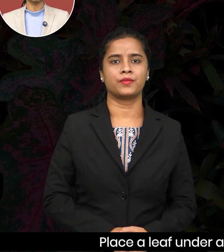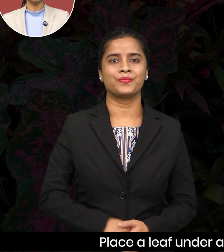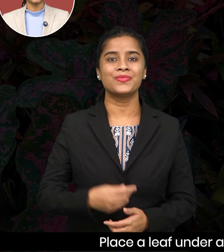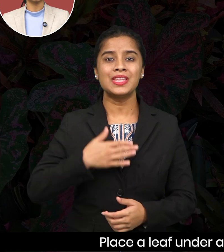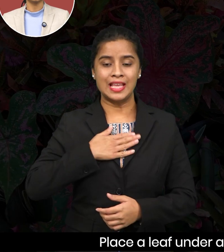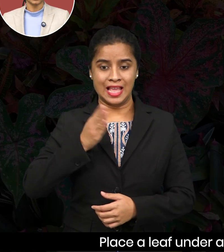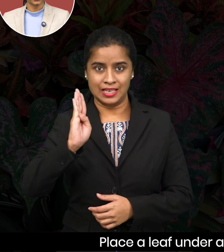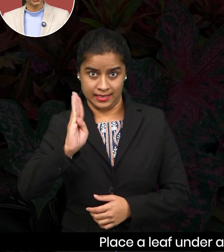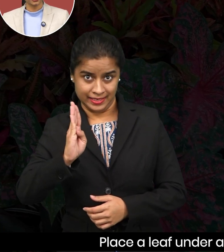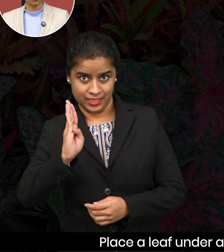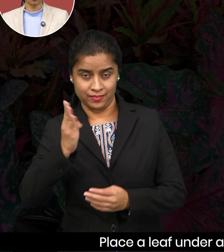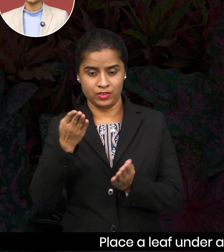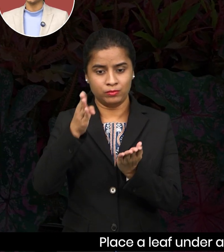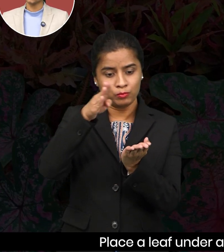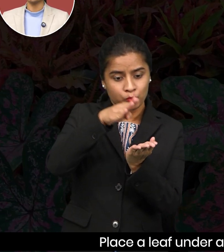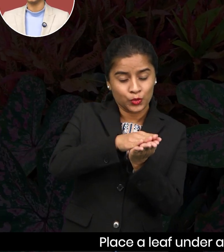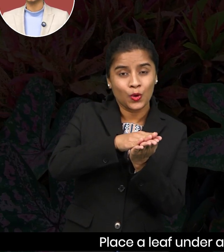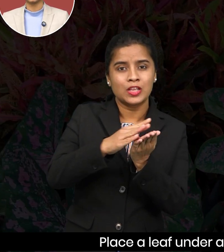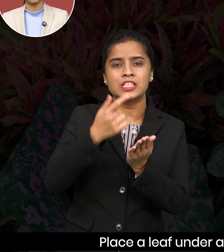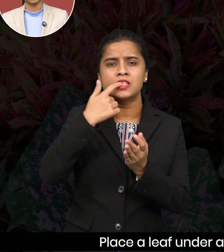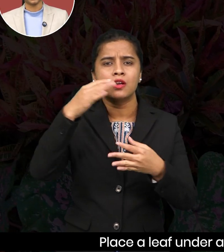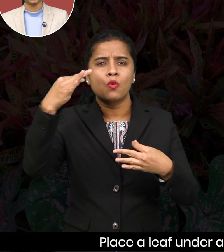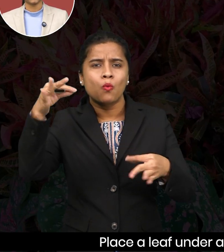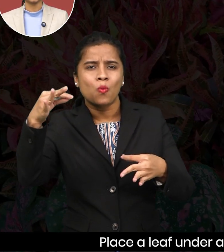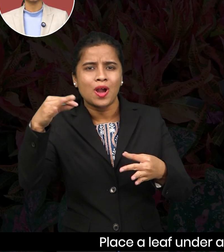Place the leaf under a white sheet or in your notebook.